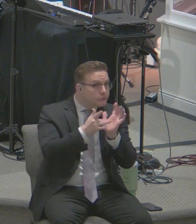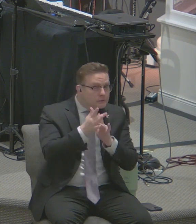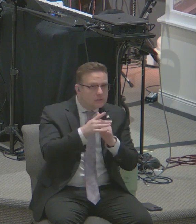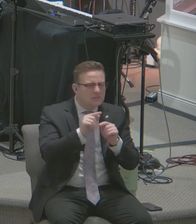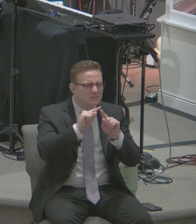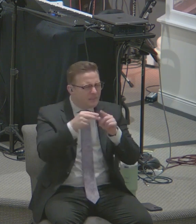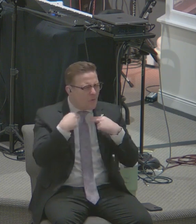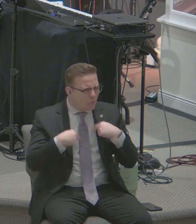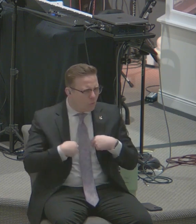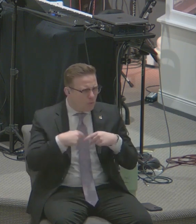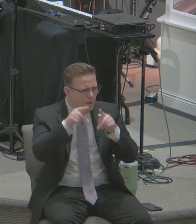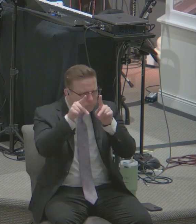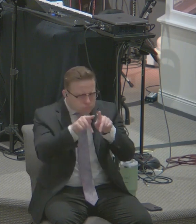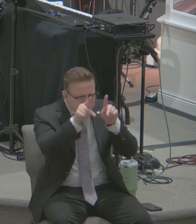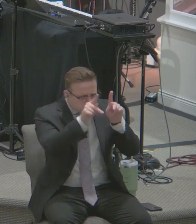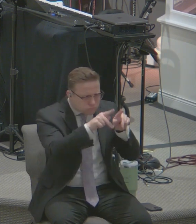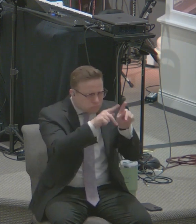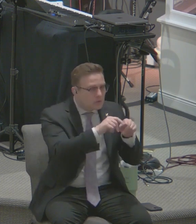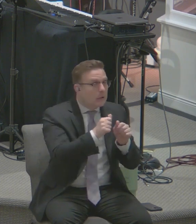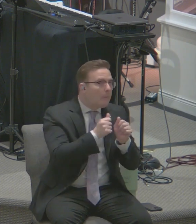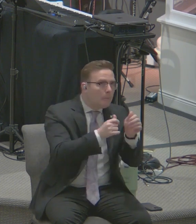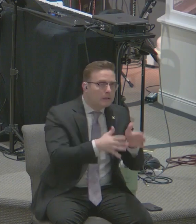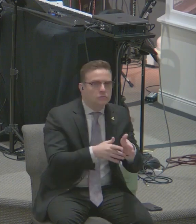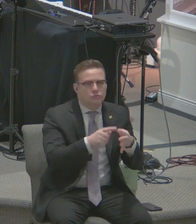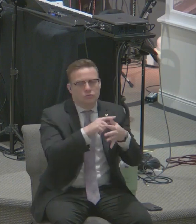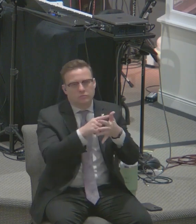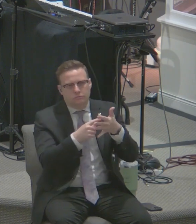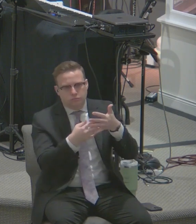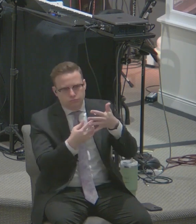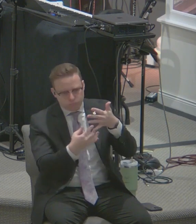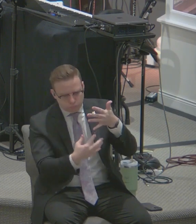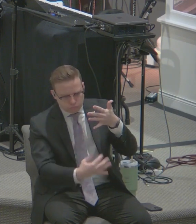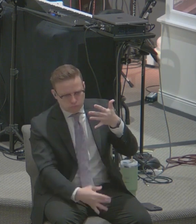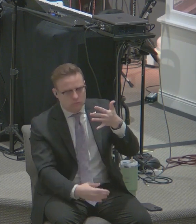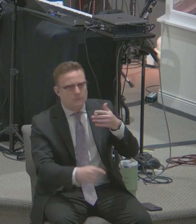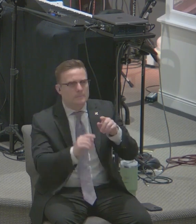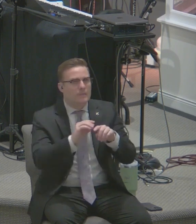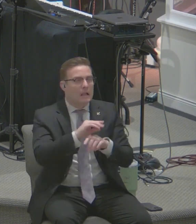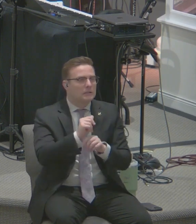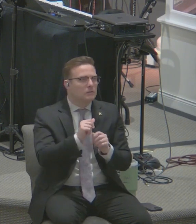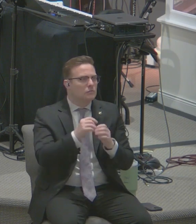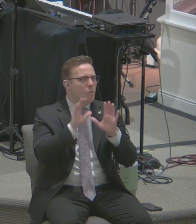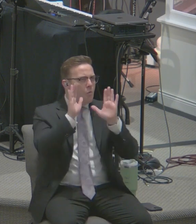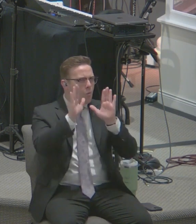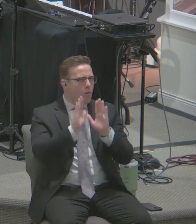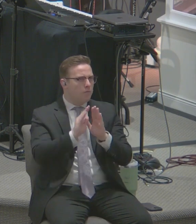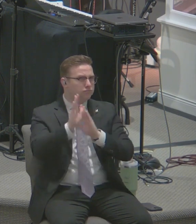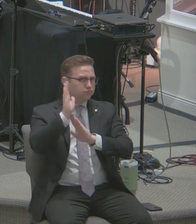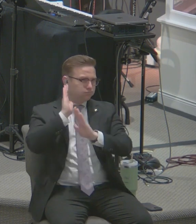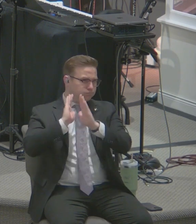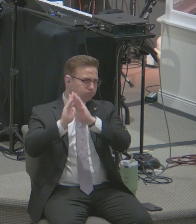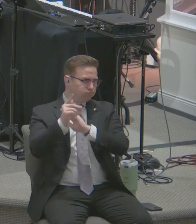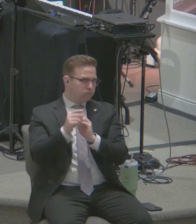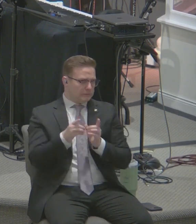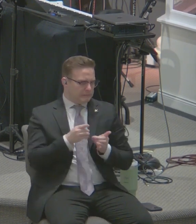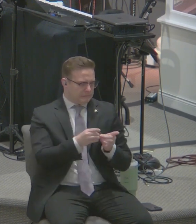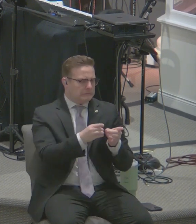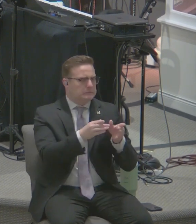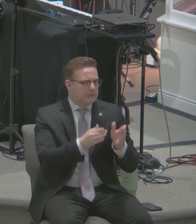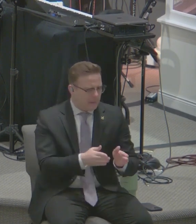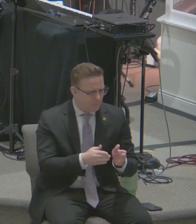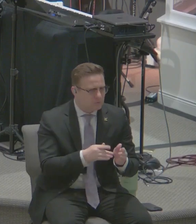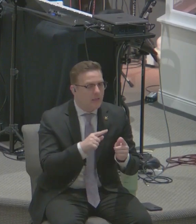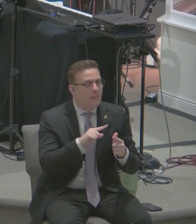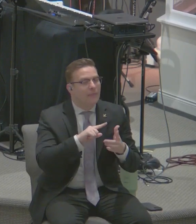Jesus, the apostles, and the great pioneers and restorers of